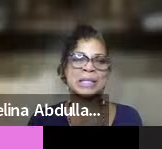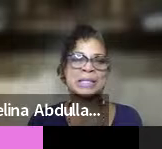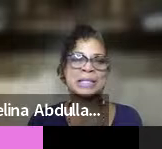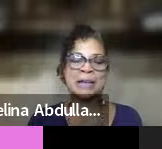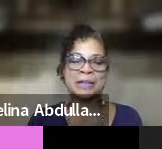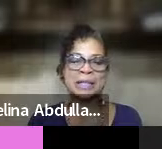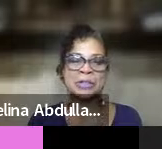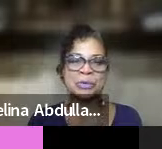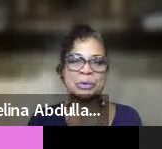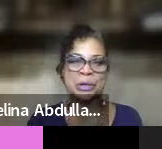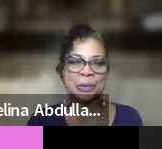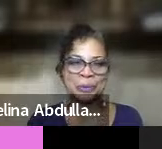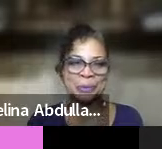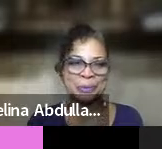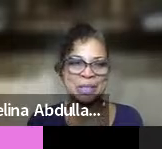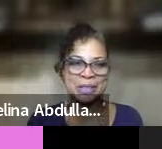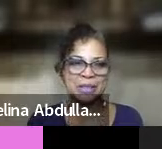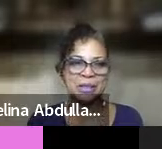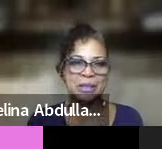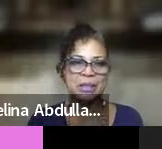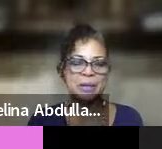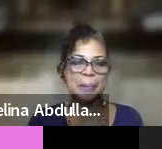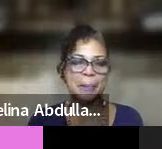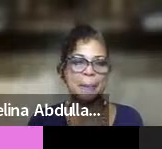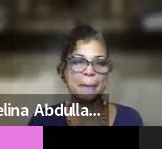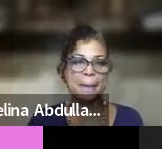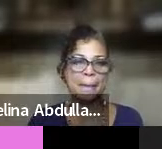who was a 72-year-old